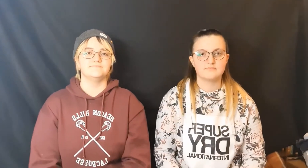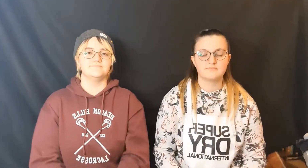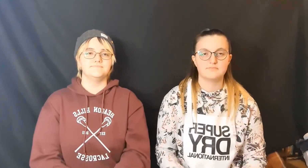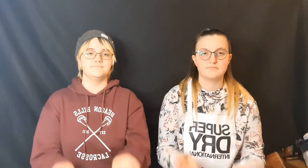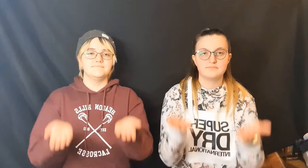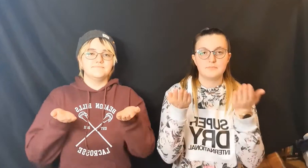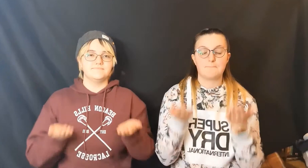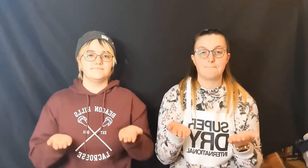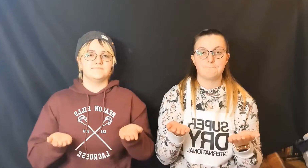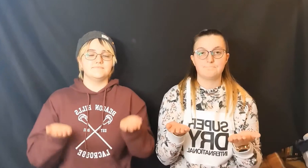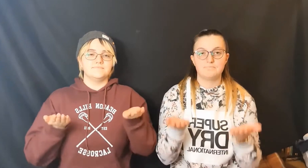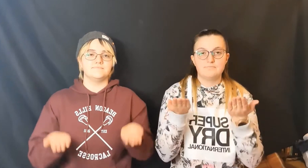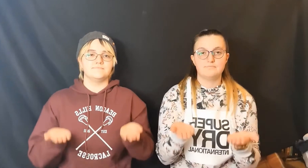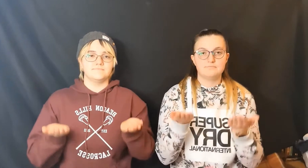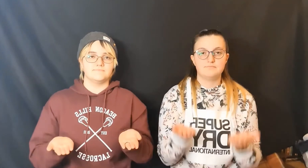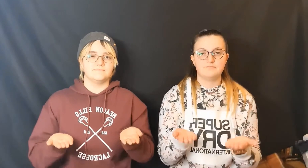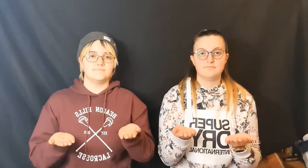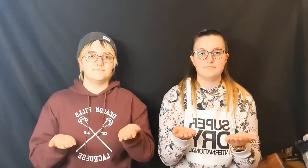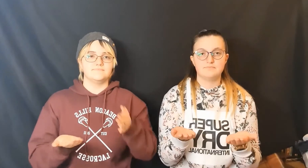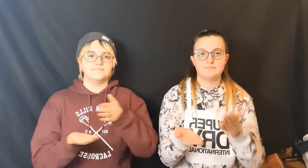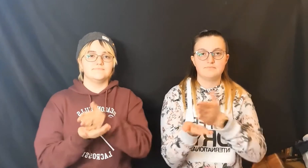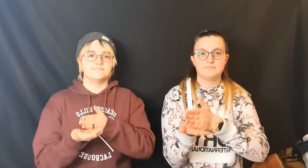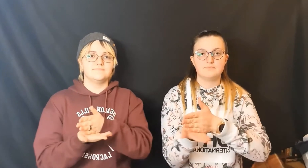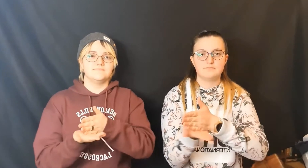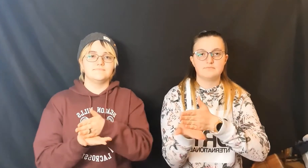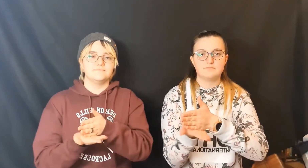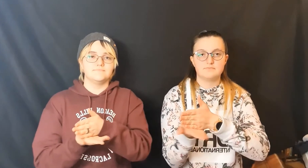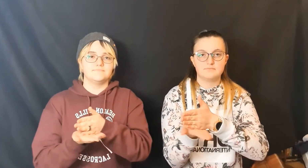Give us today our daily bread.